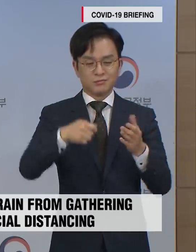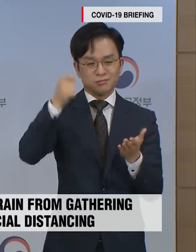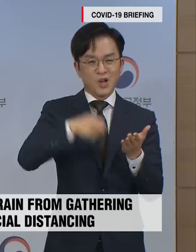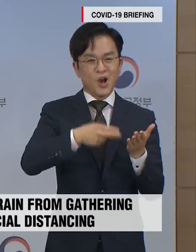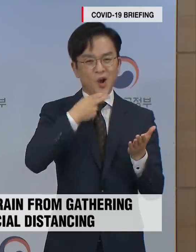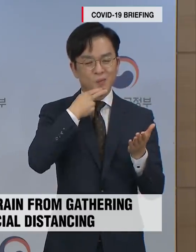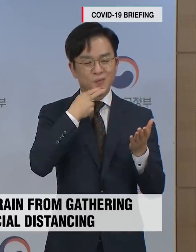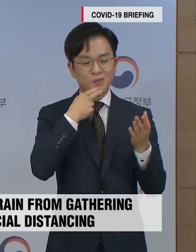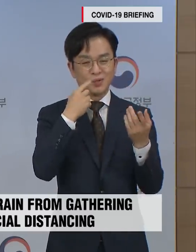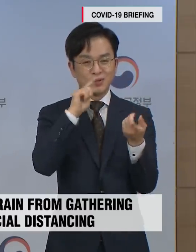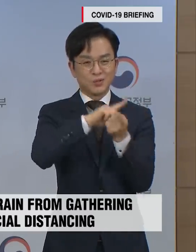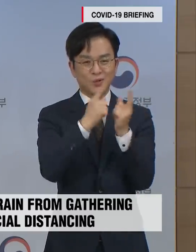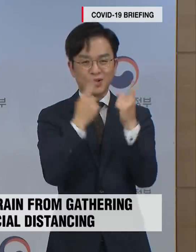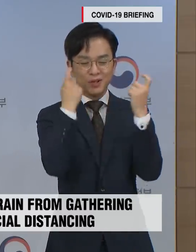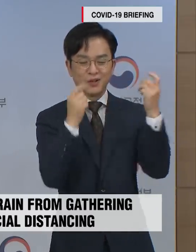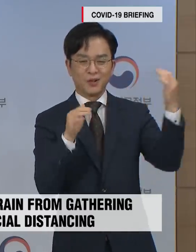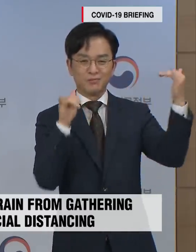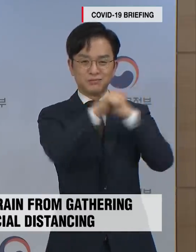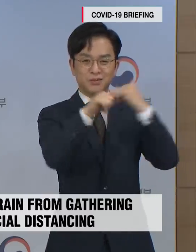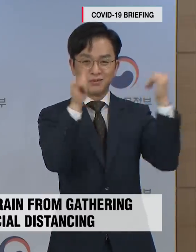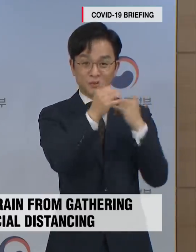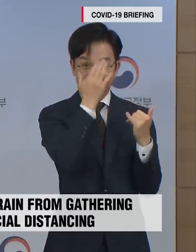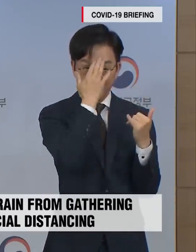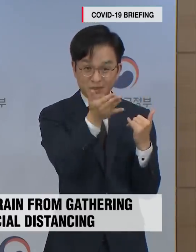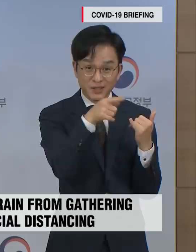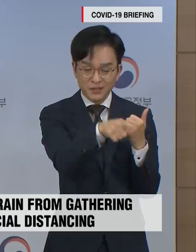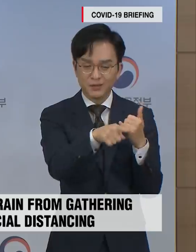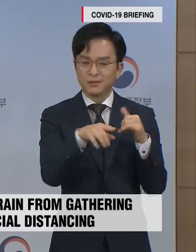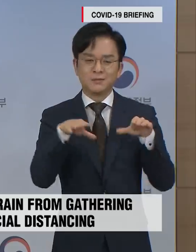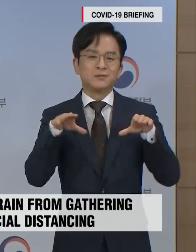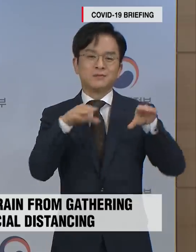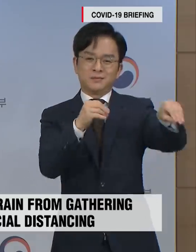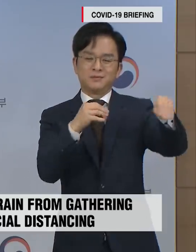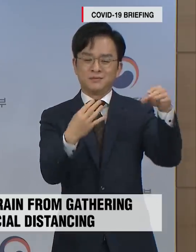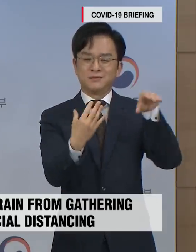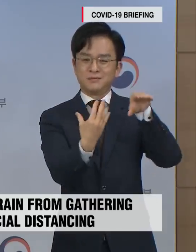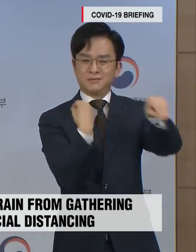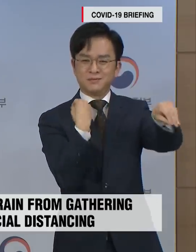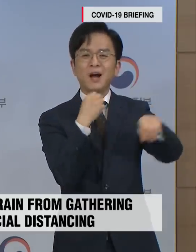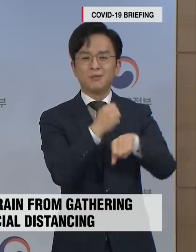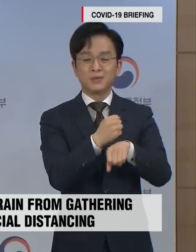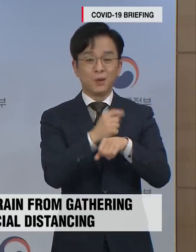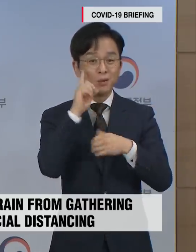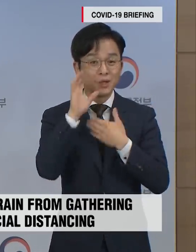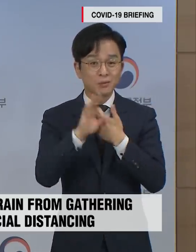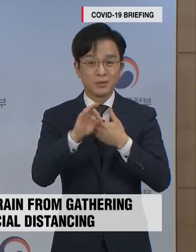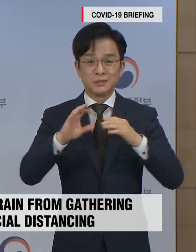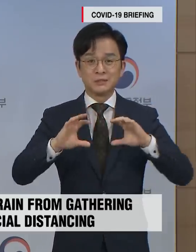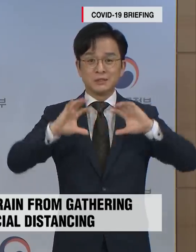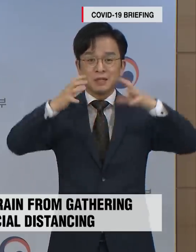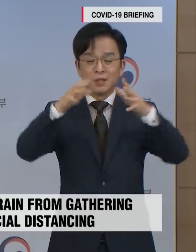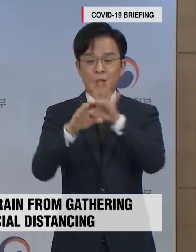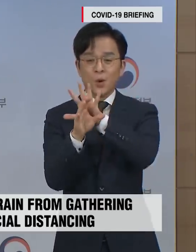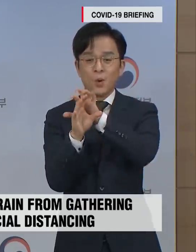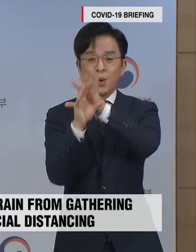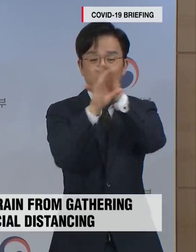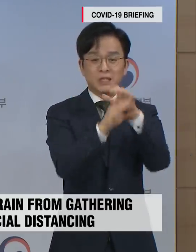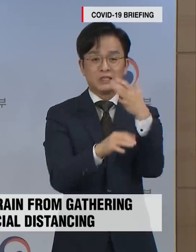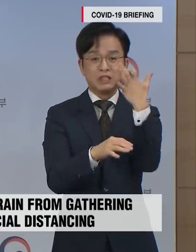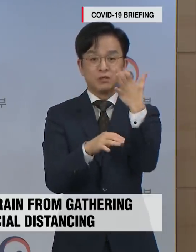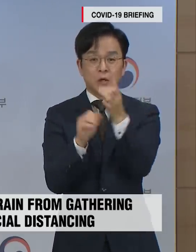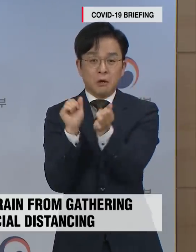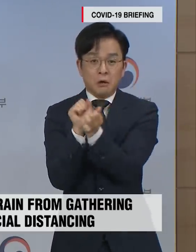make sure to strengthen our measures for a temporary time. And this is the result of